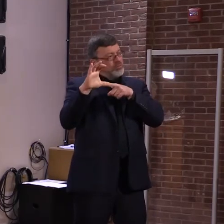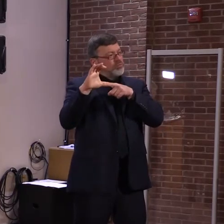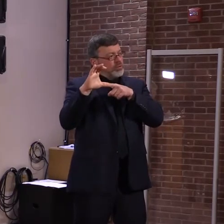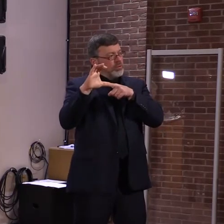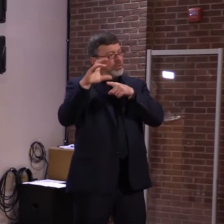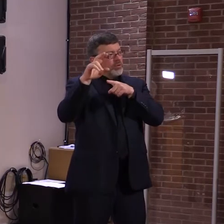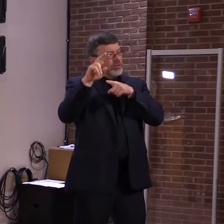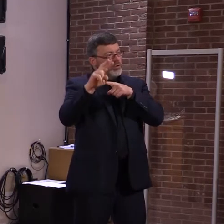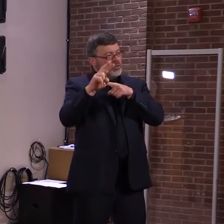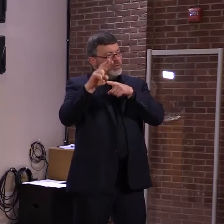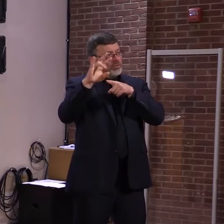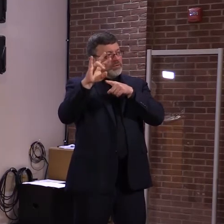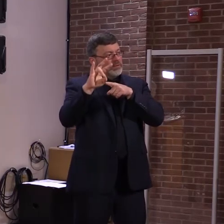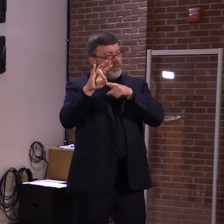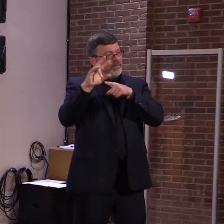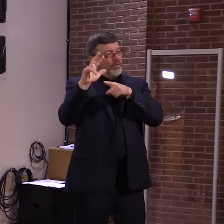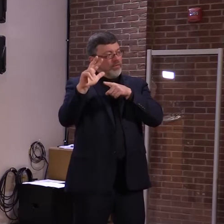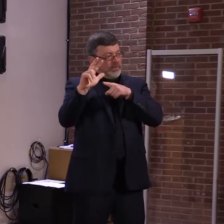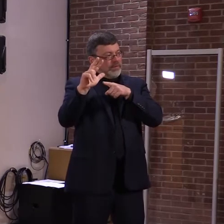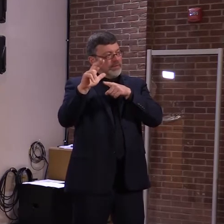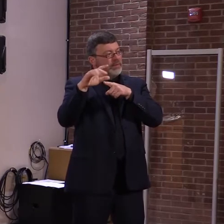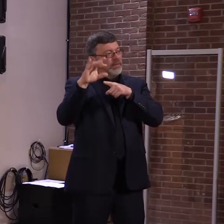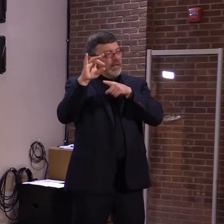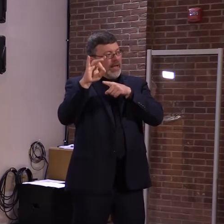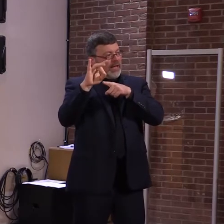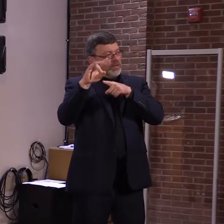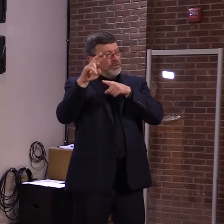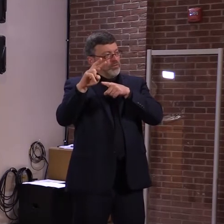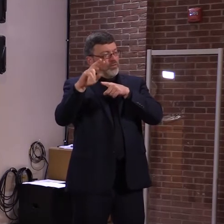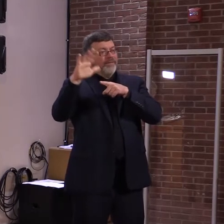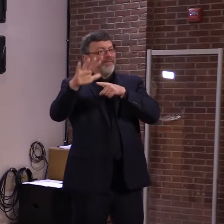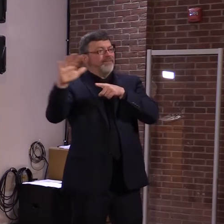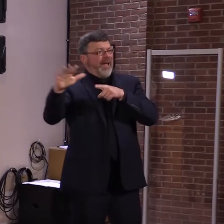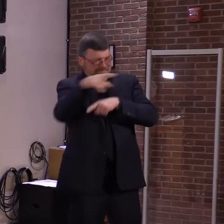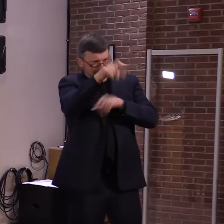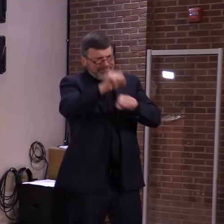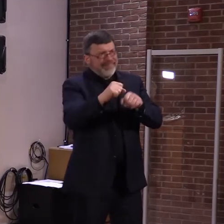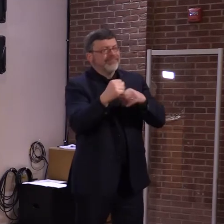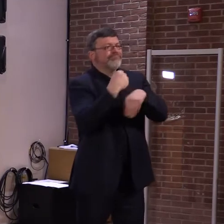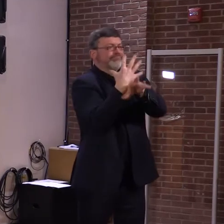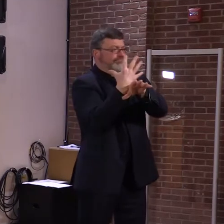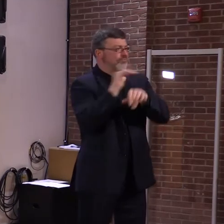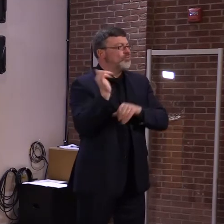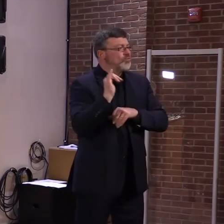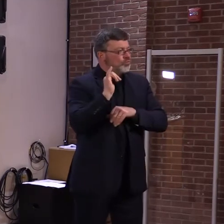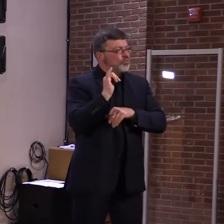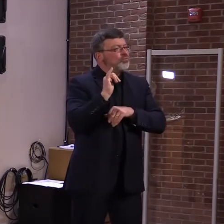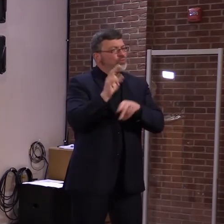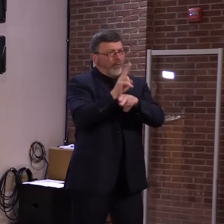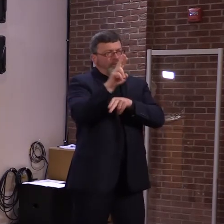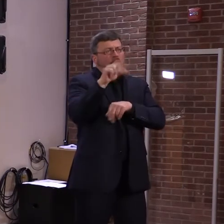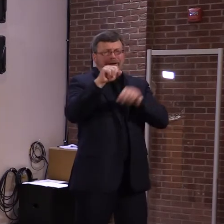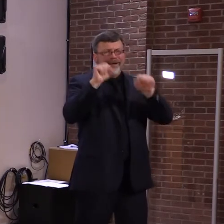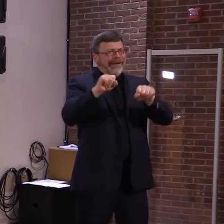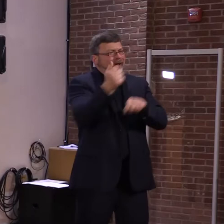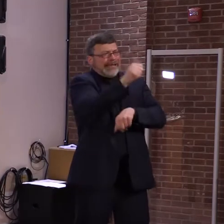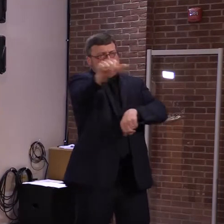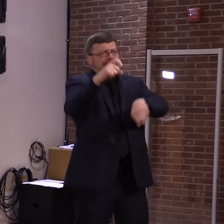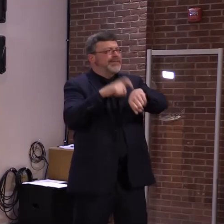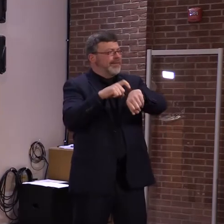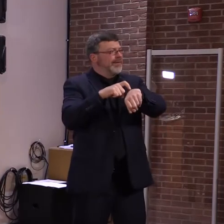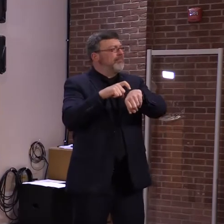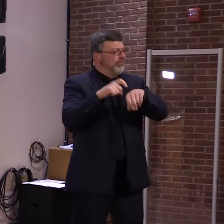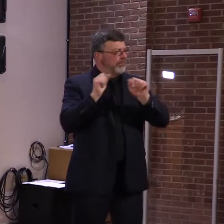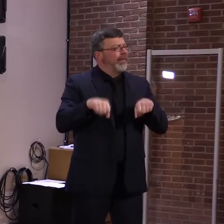is a time to share our gratitude for families and professionals who help children and youth in foster care